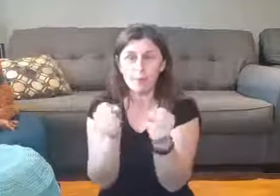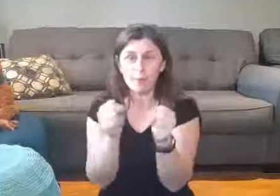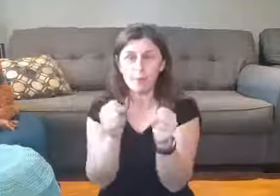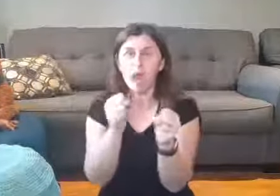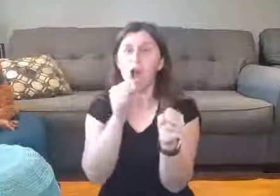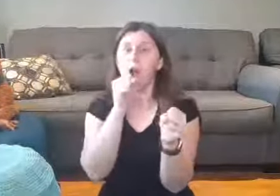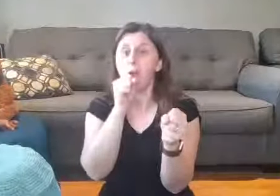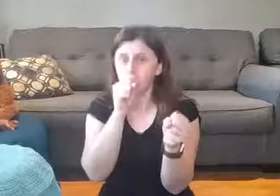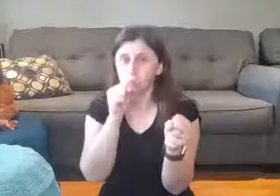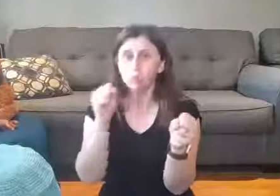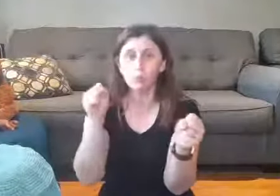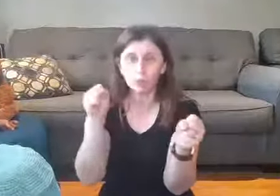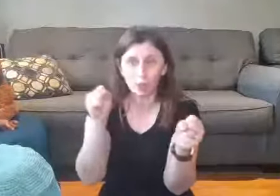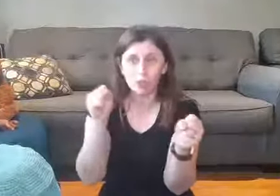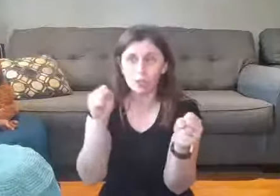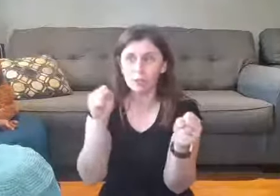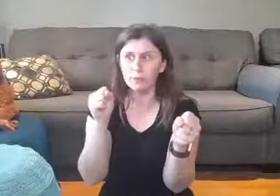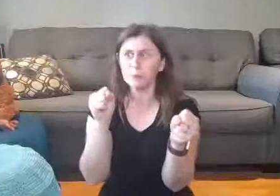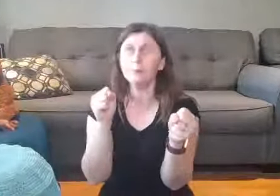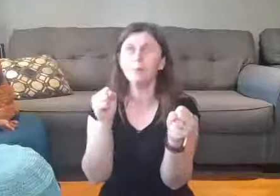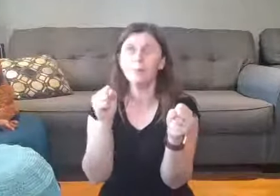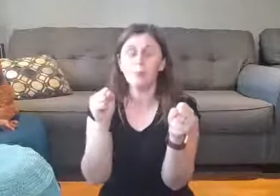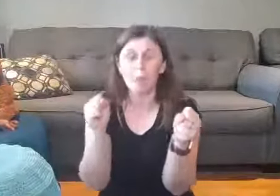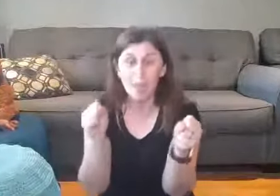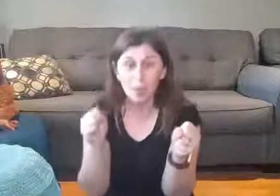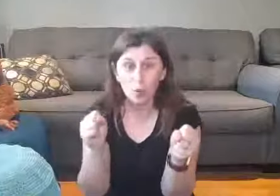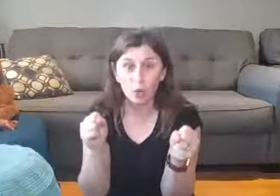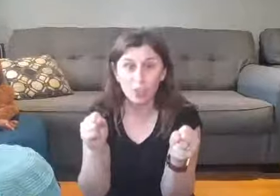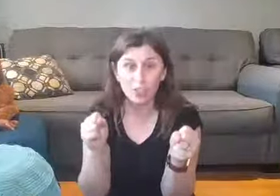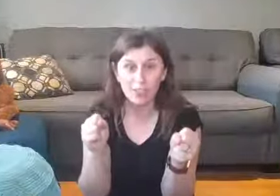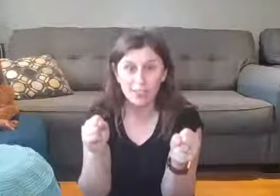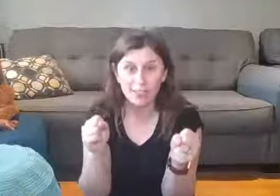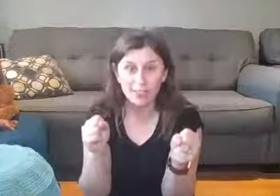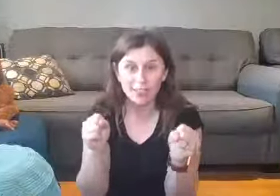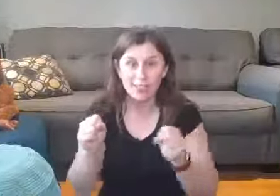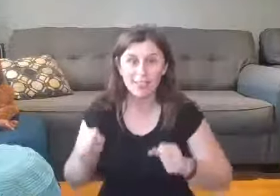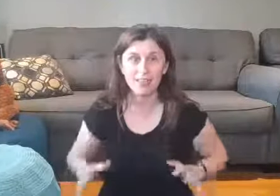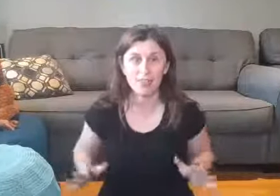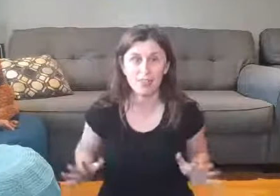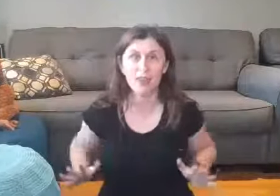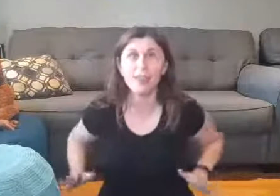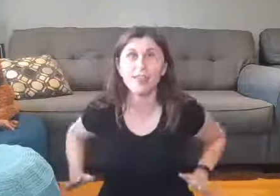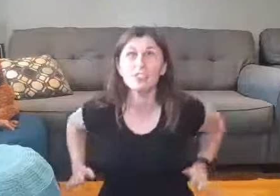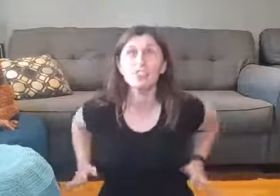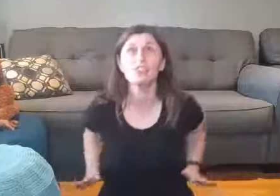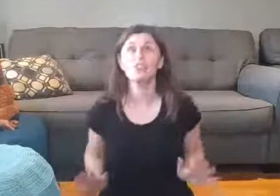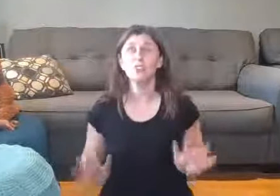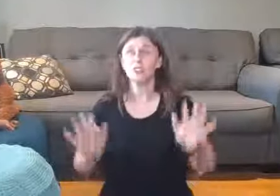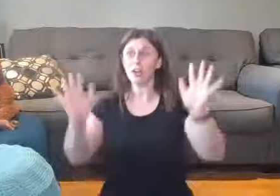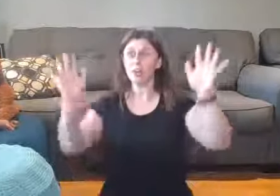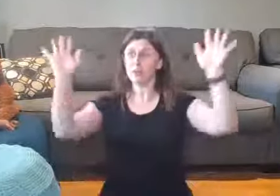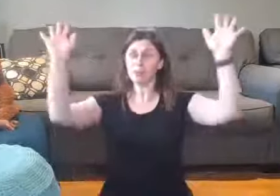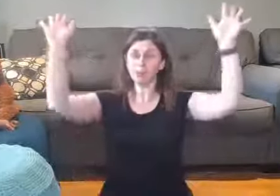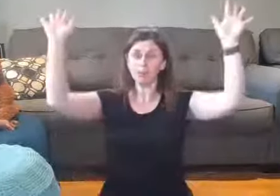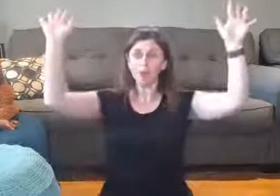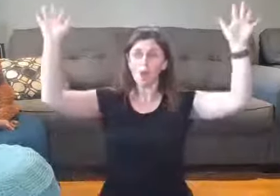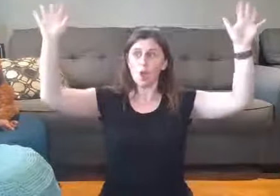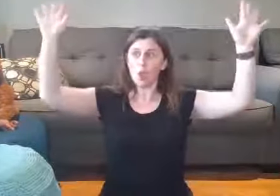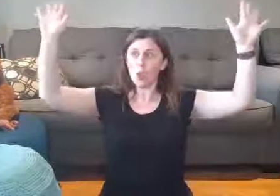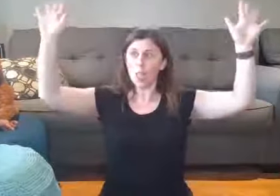apples. Crunch. They were good. Let's try that one again. Stretch your arms up, way